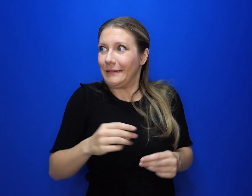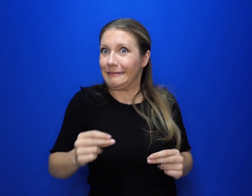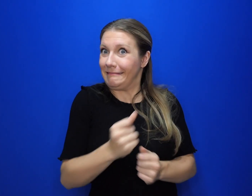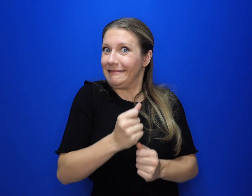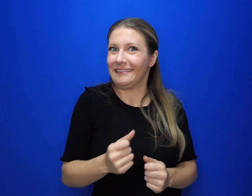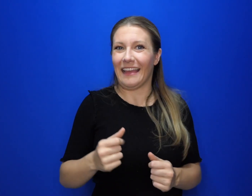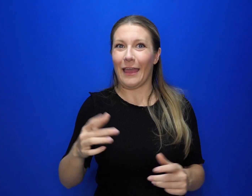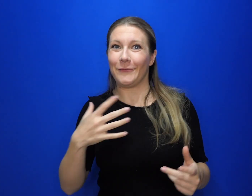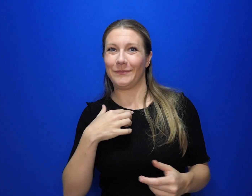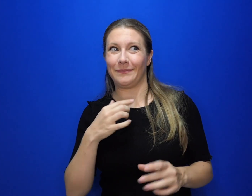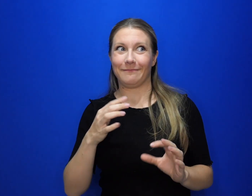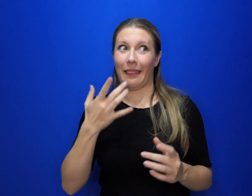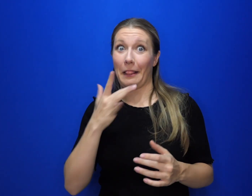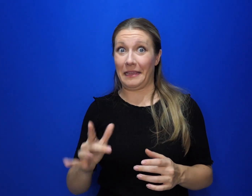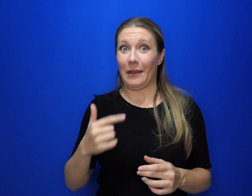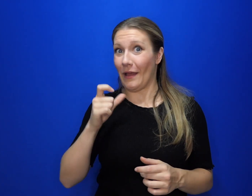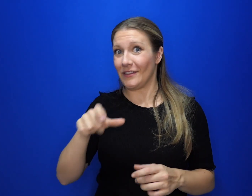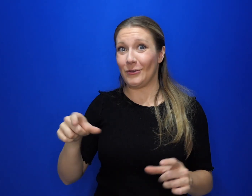got today.